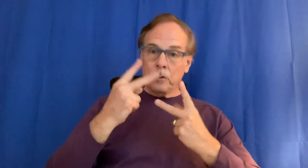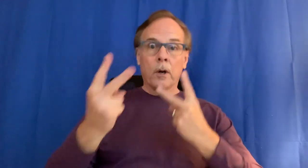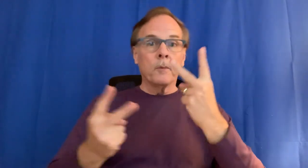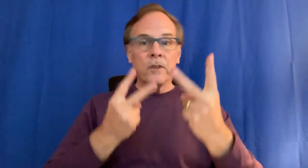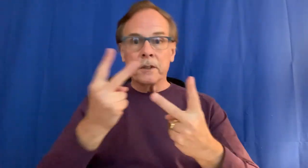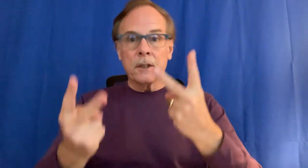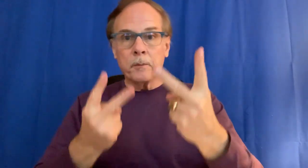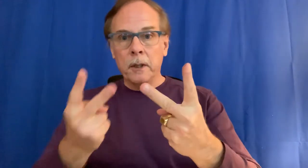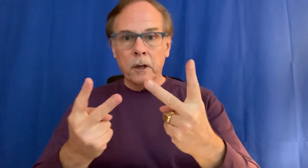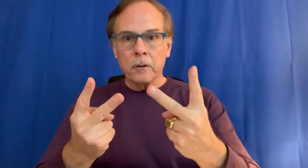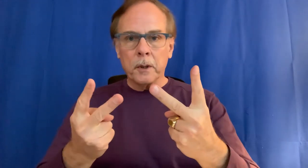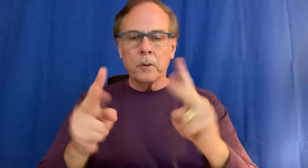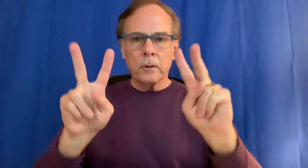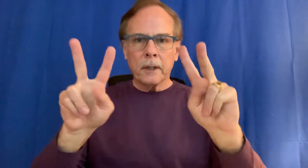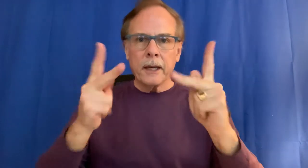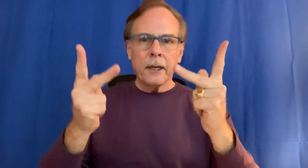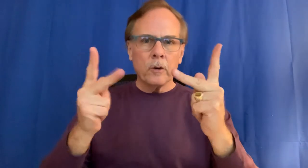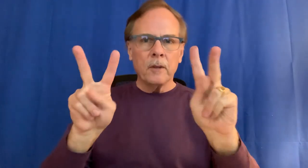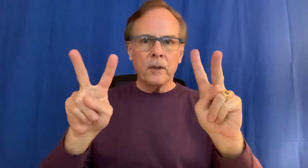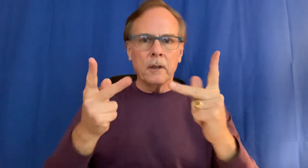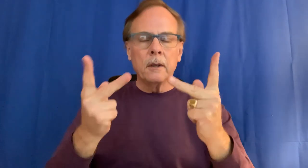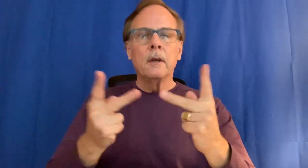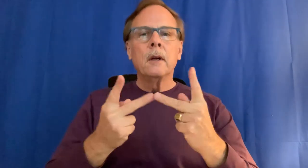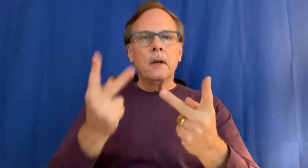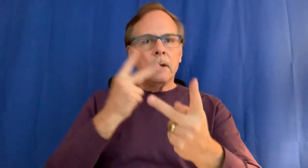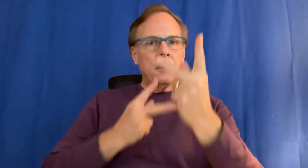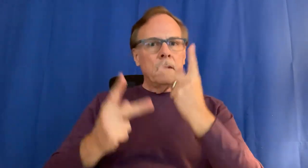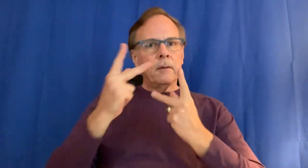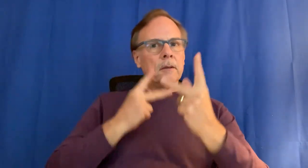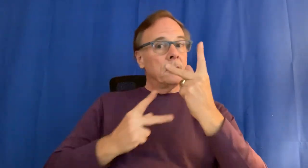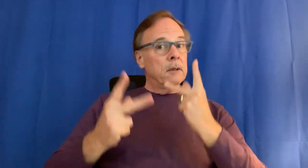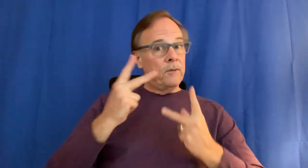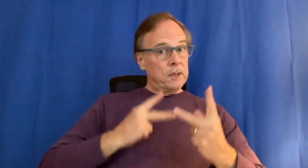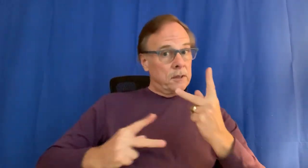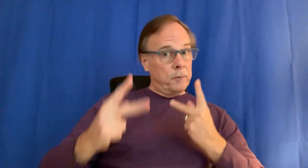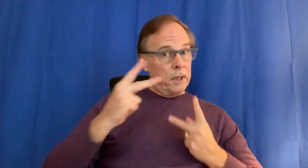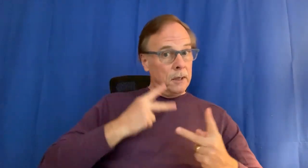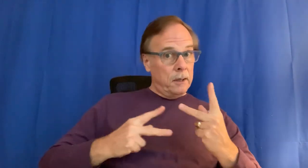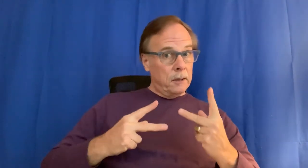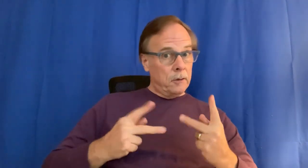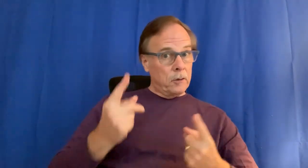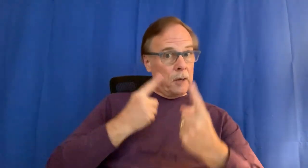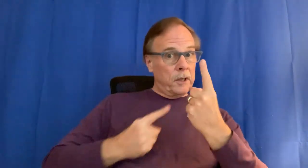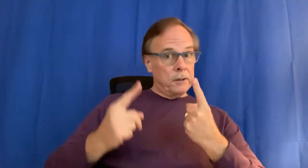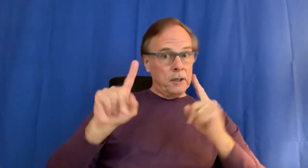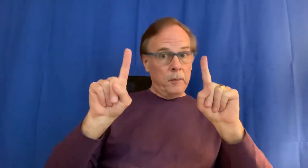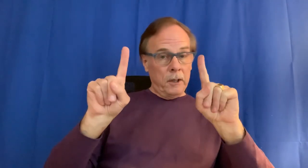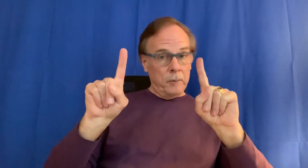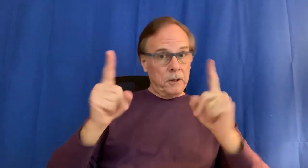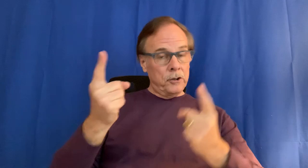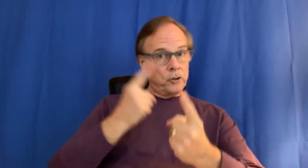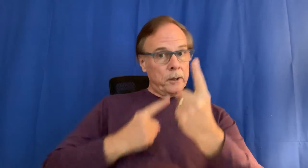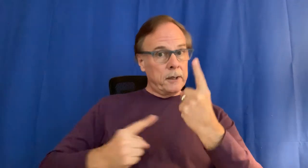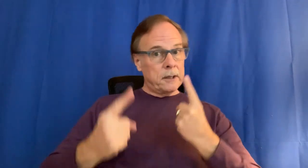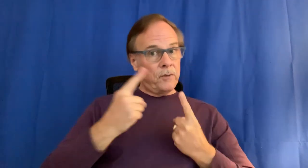I'm visiting other people, the K or the V. To visit me, or coming to see me, can be just your index